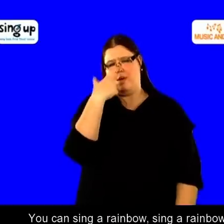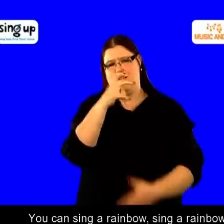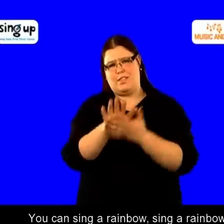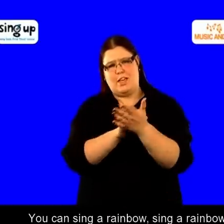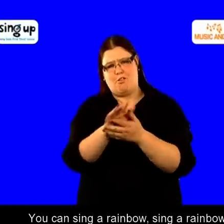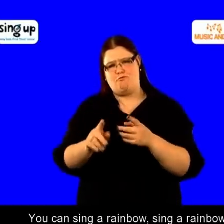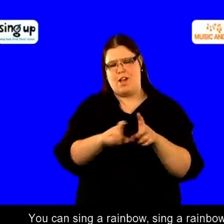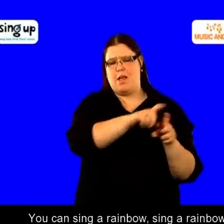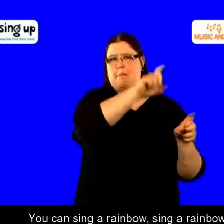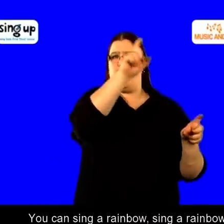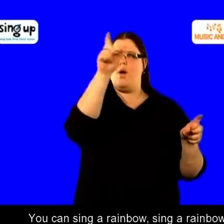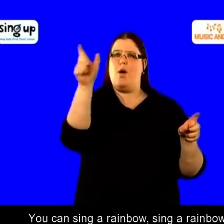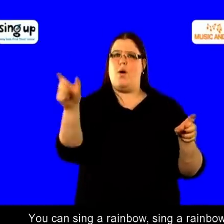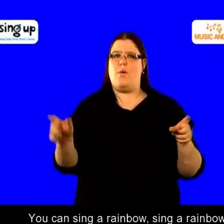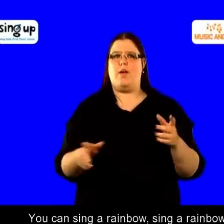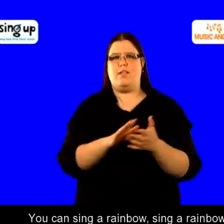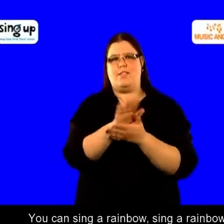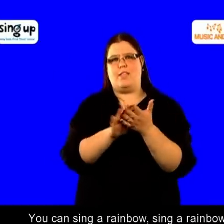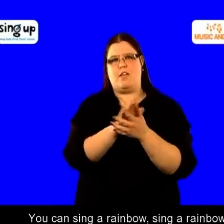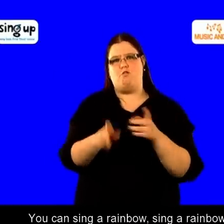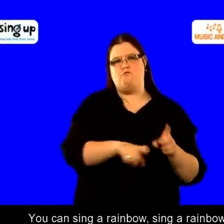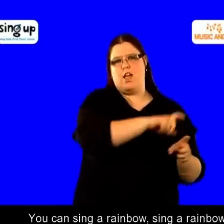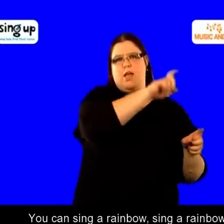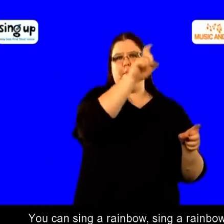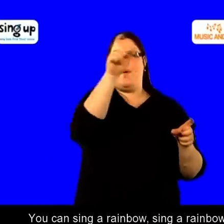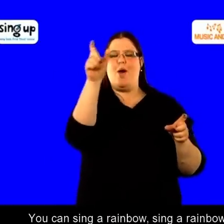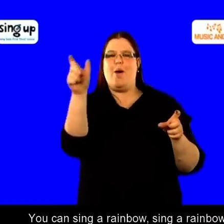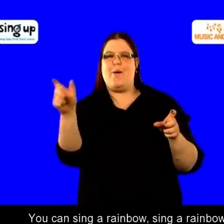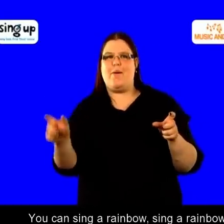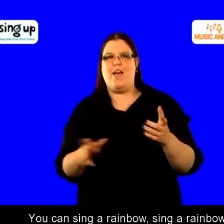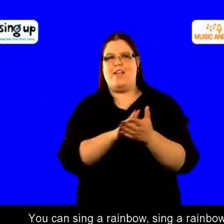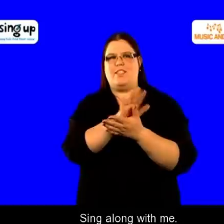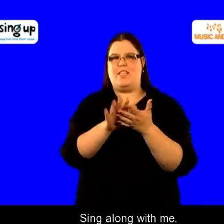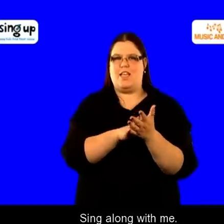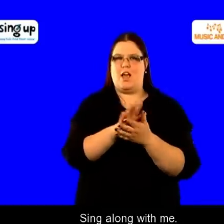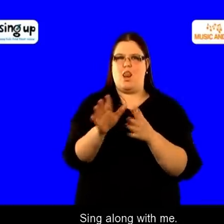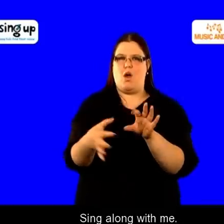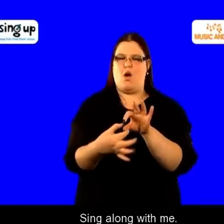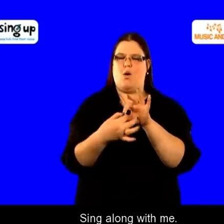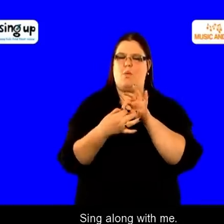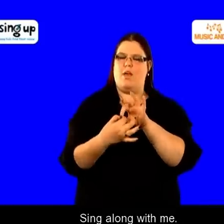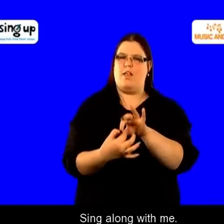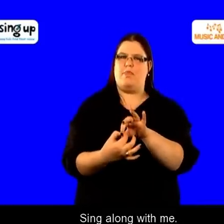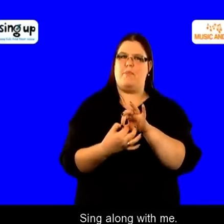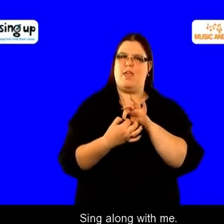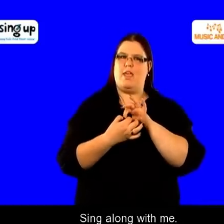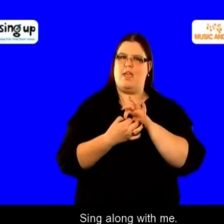can sing a rainbow Sing a rainbow Sing along with me